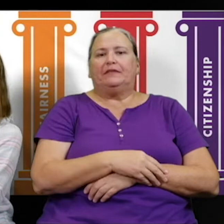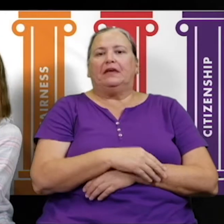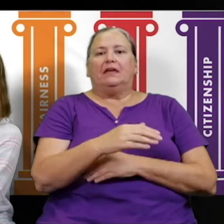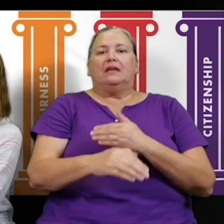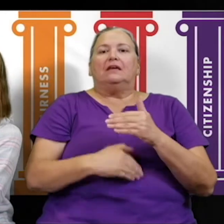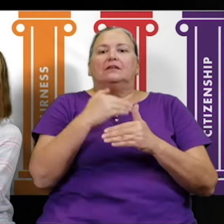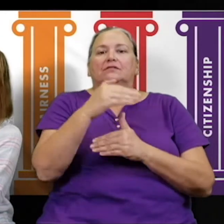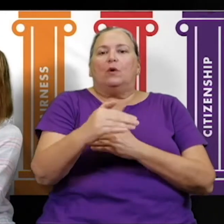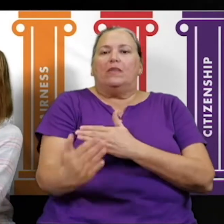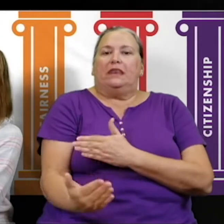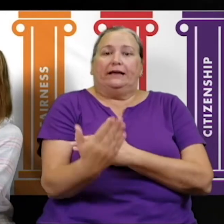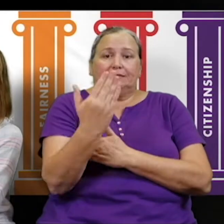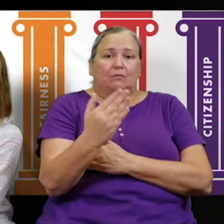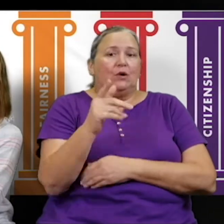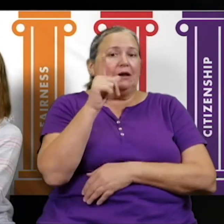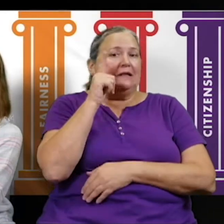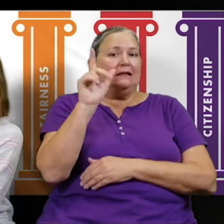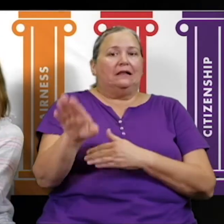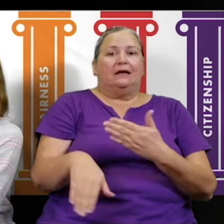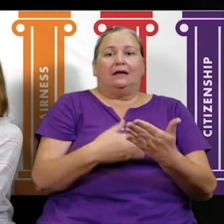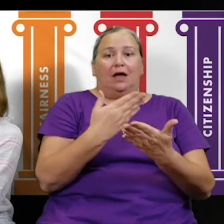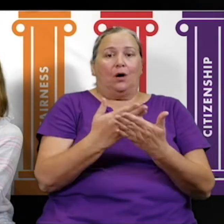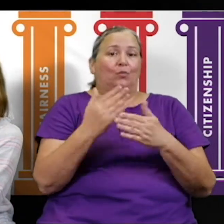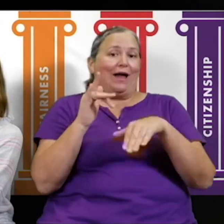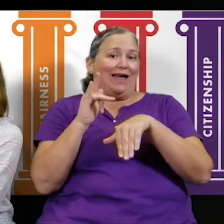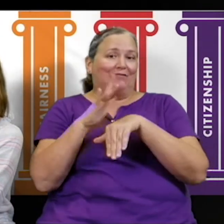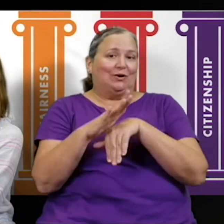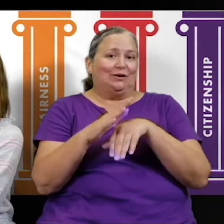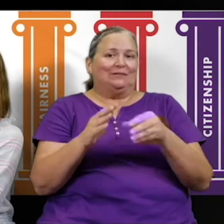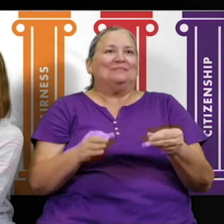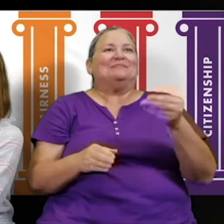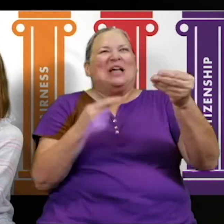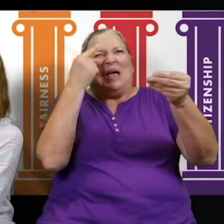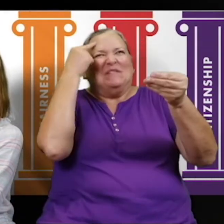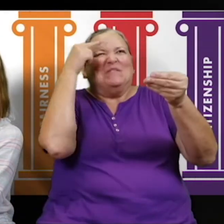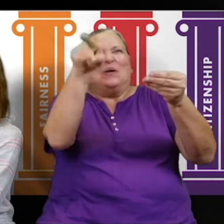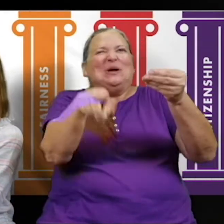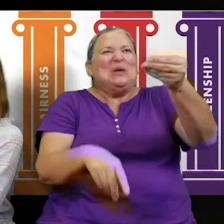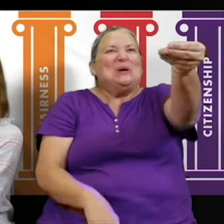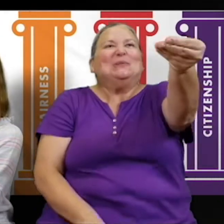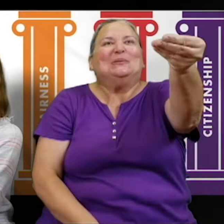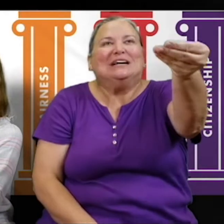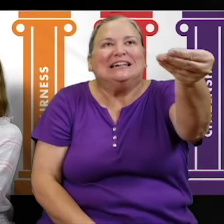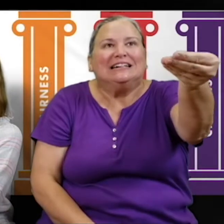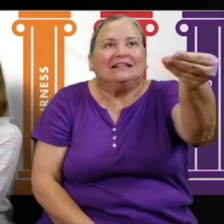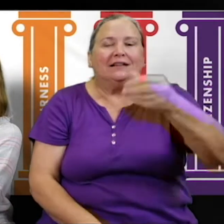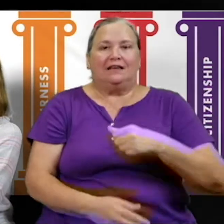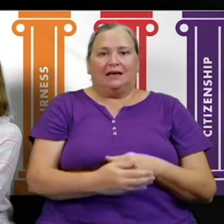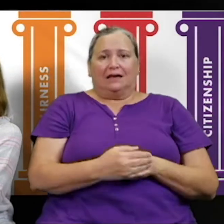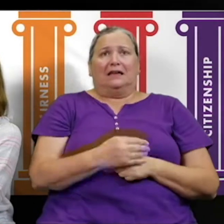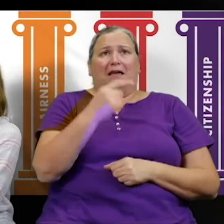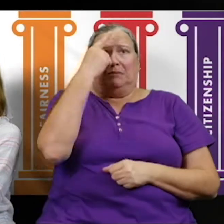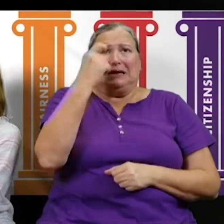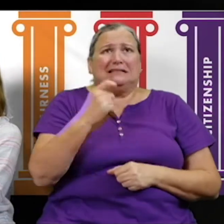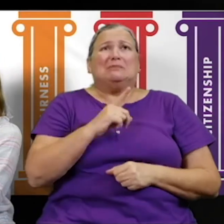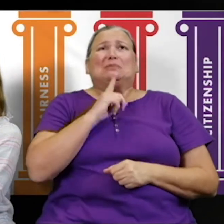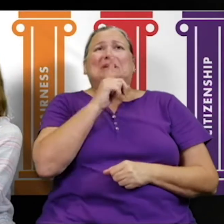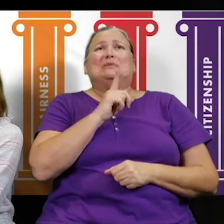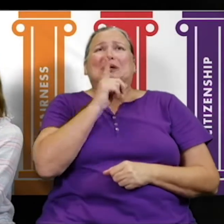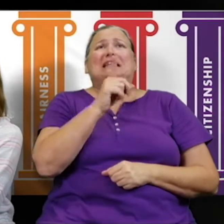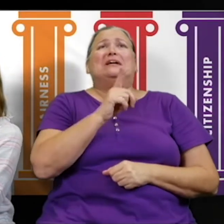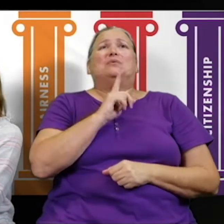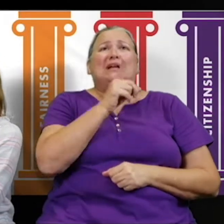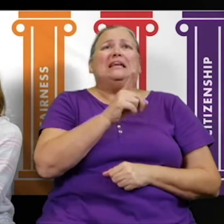morning, Lily got to school early. "These are for you," Lily said to Mr. Slinger, "because I'm really, really,